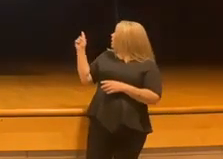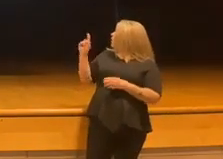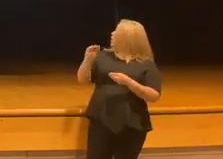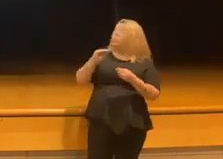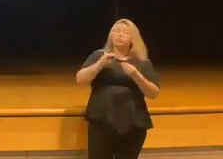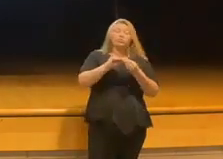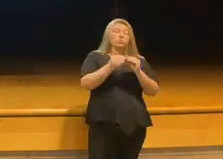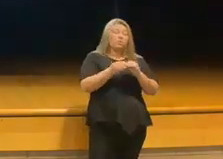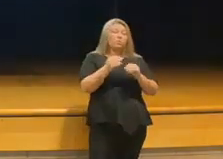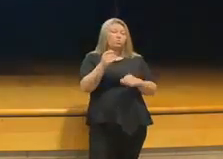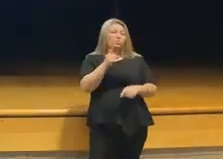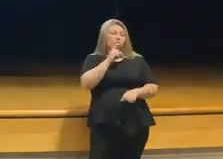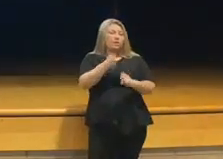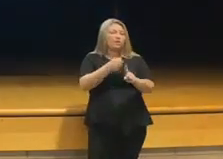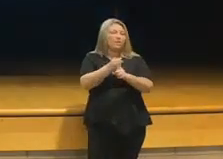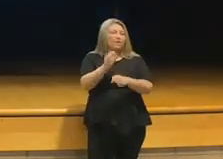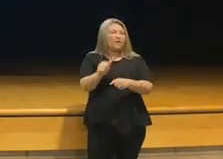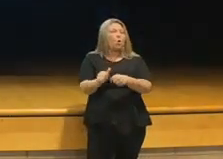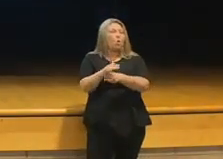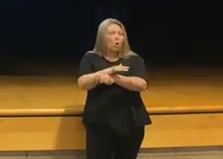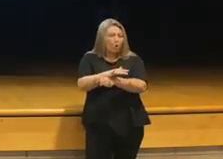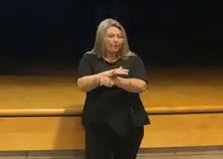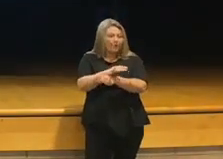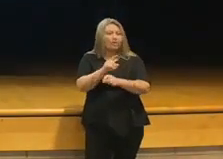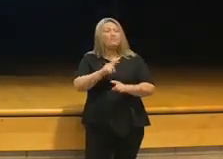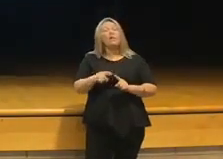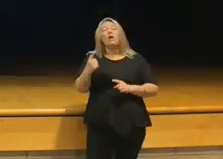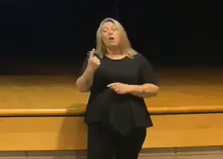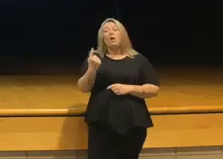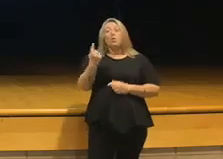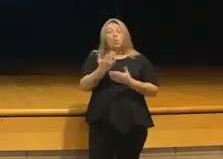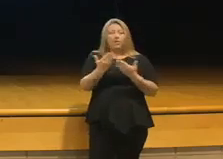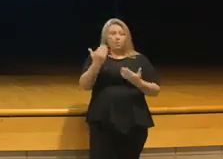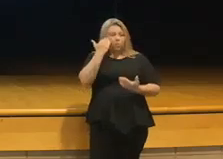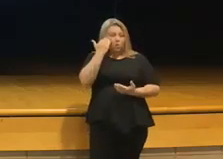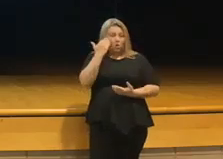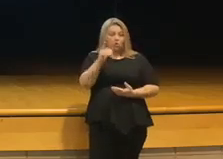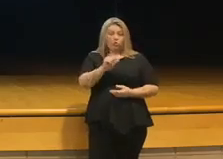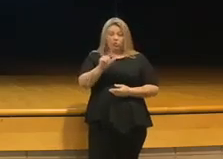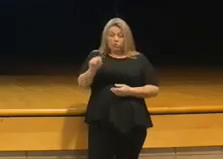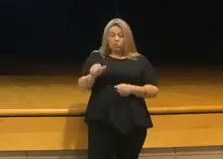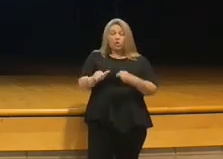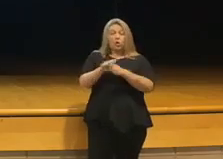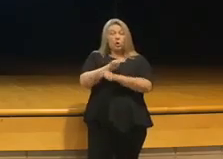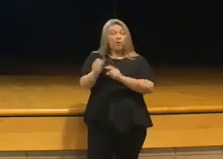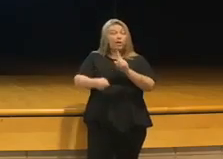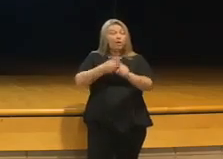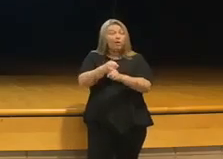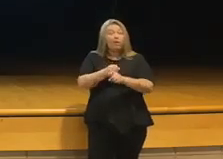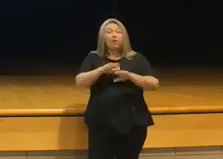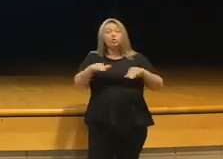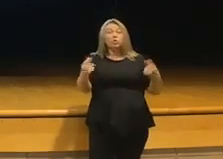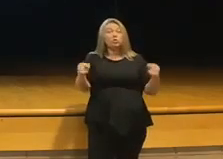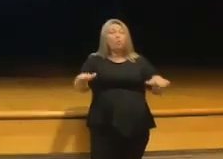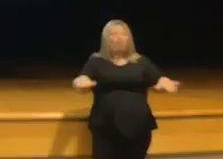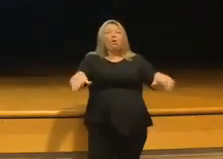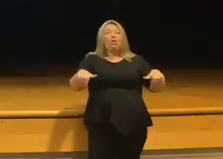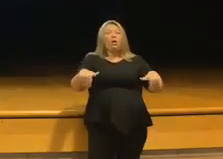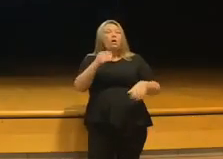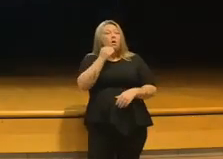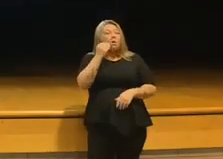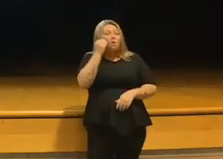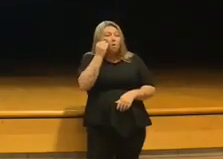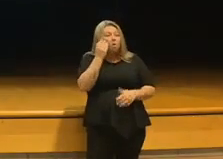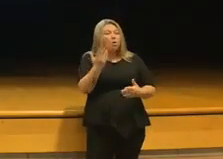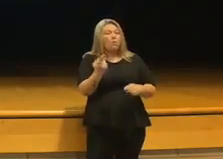think the main thing that I want to point out about that is that we all know what happened in 2020. Children were home, children were on technology